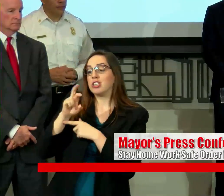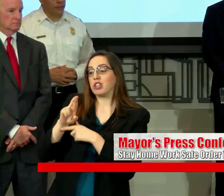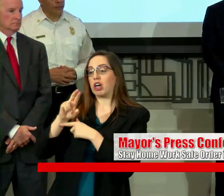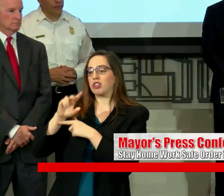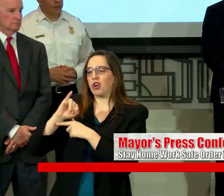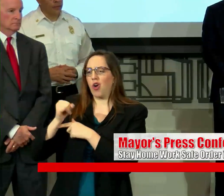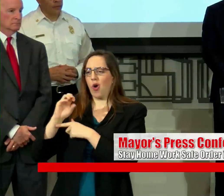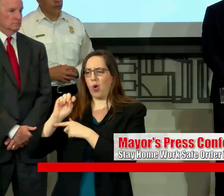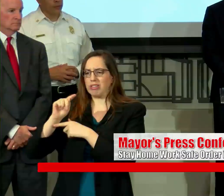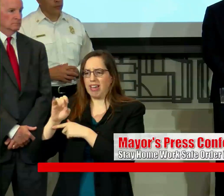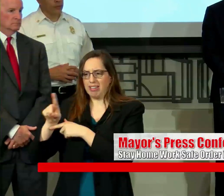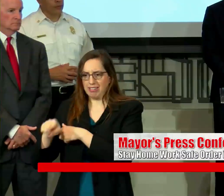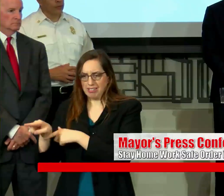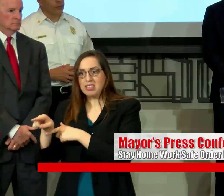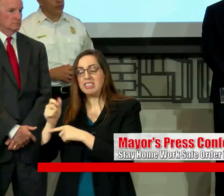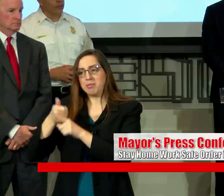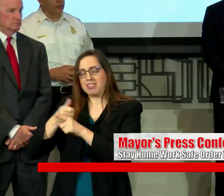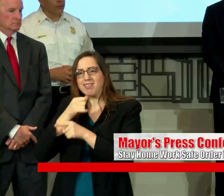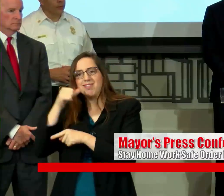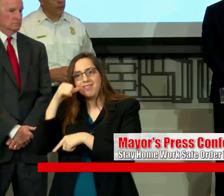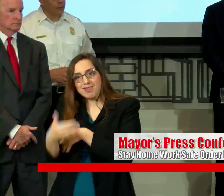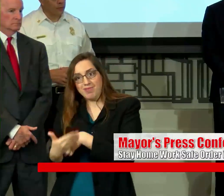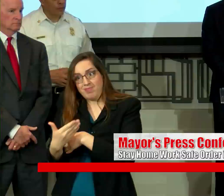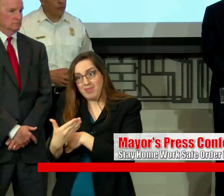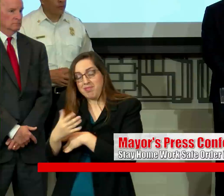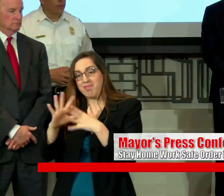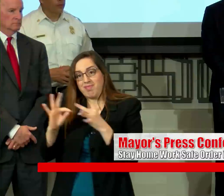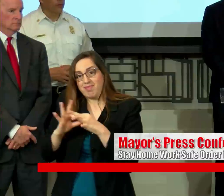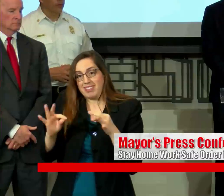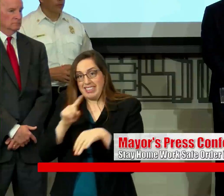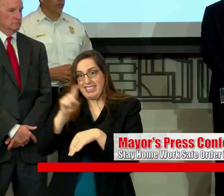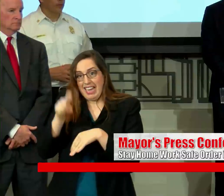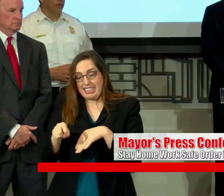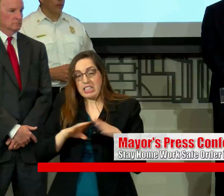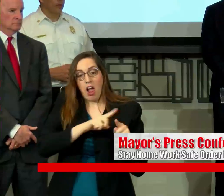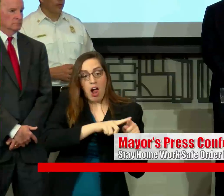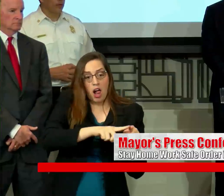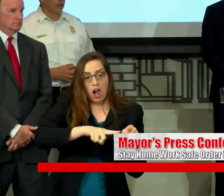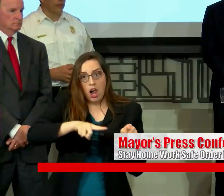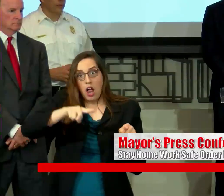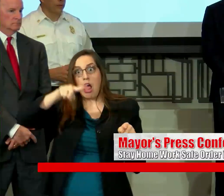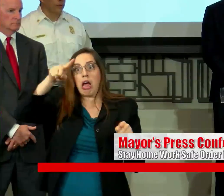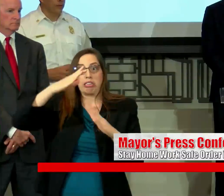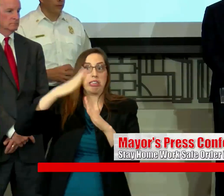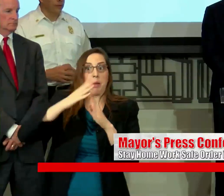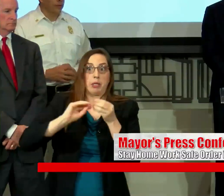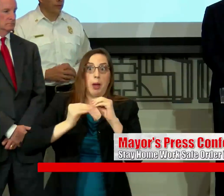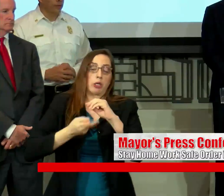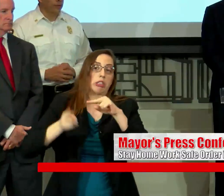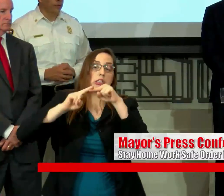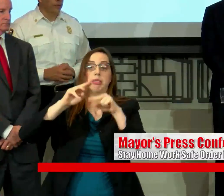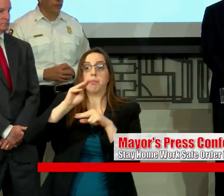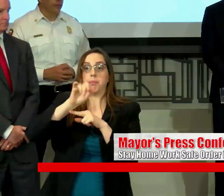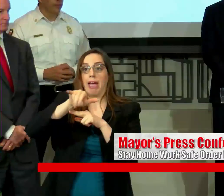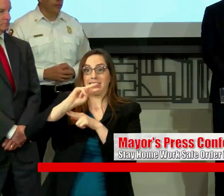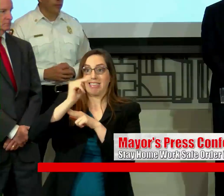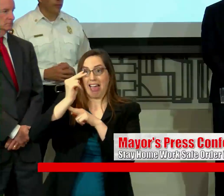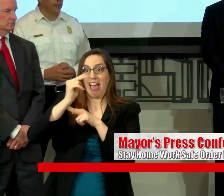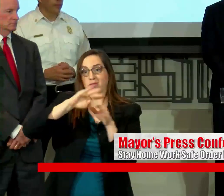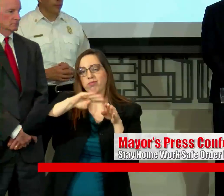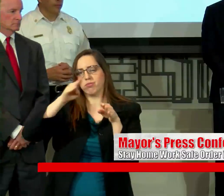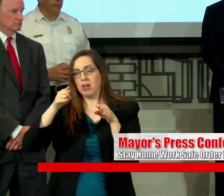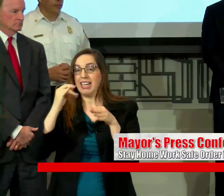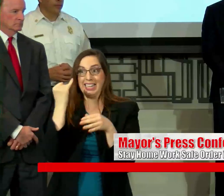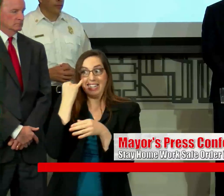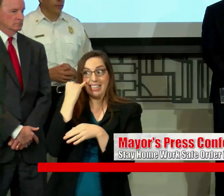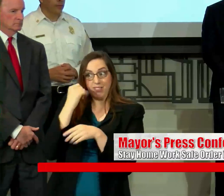indicated yesterday morning that the peak in Texas would be May the 2nd, then the question is, assuming